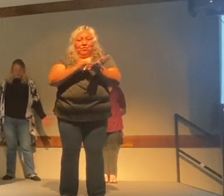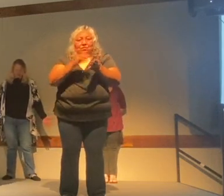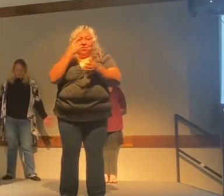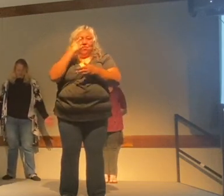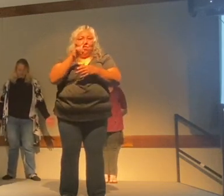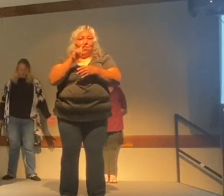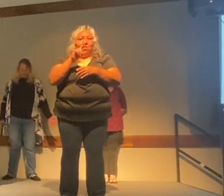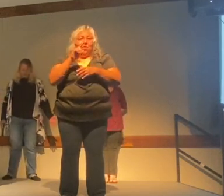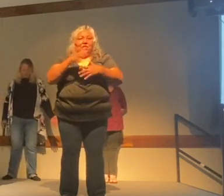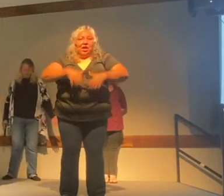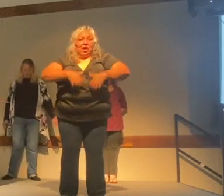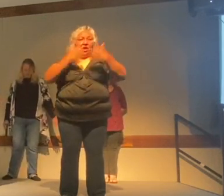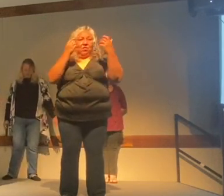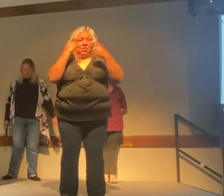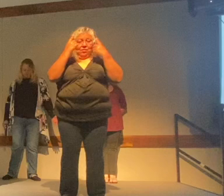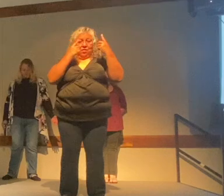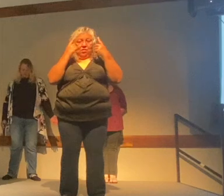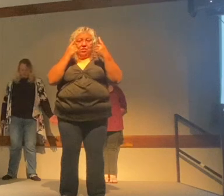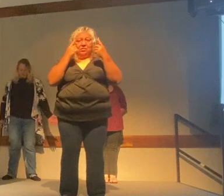for the angry thoughts